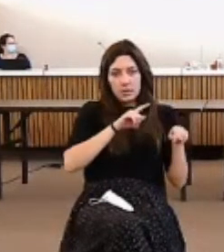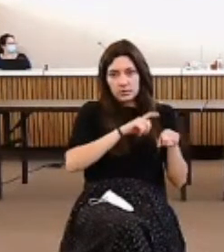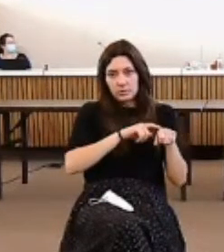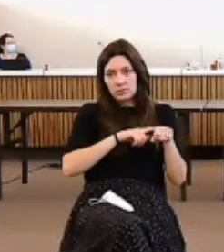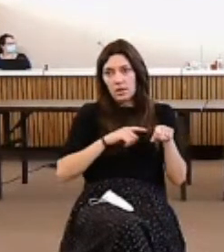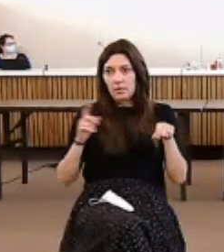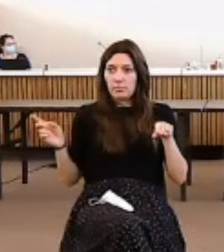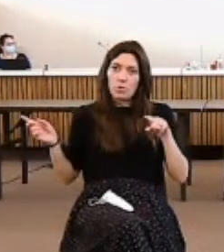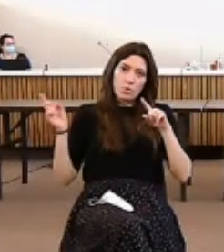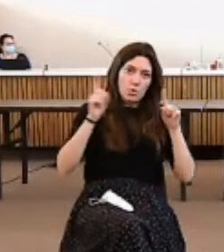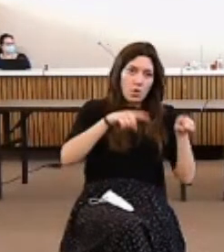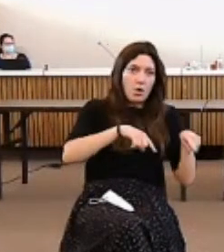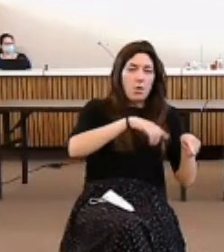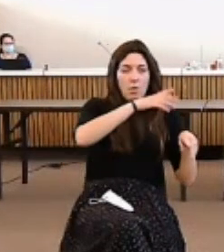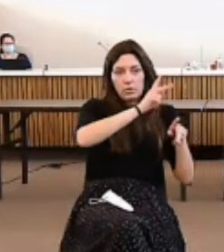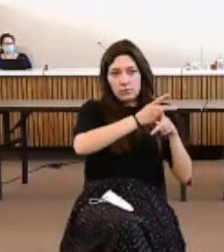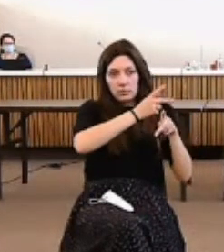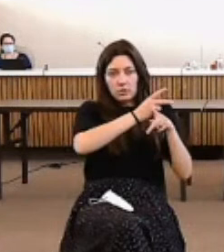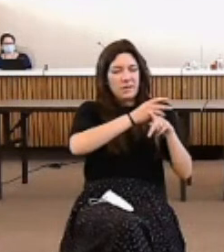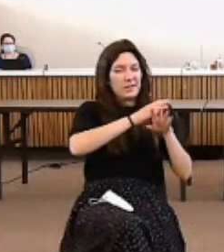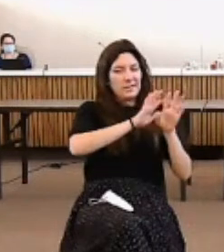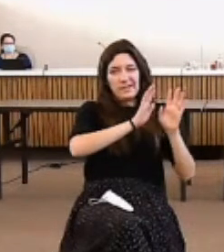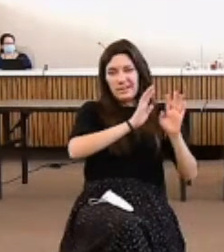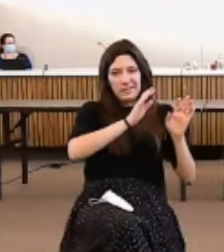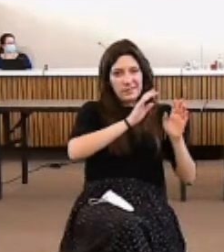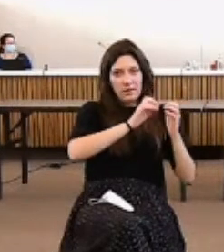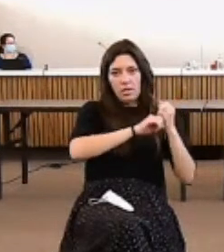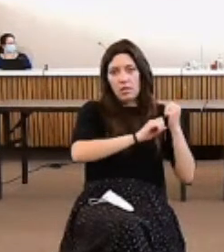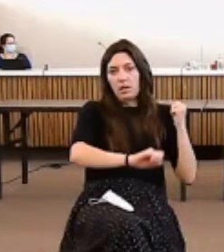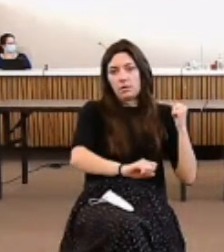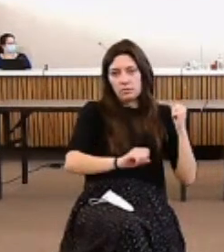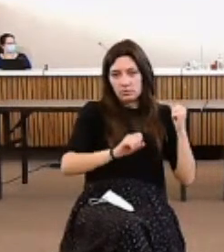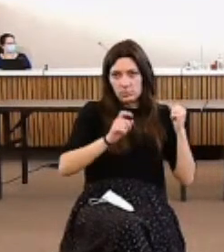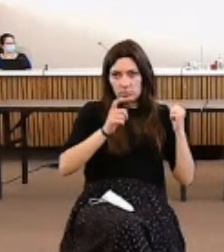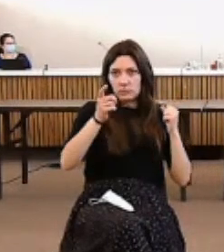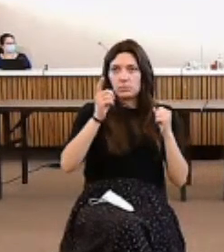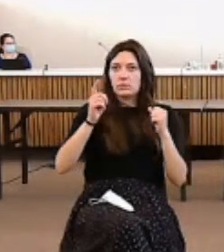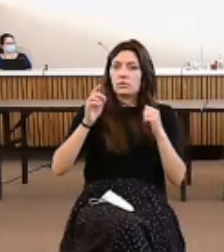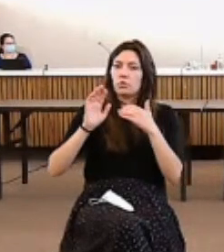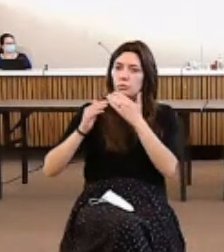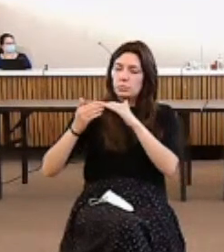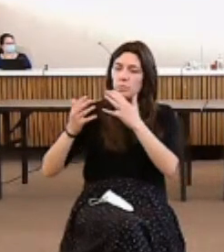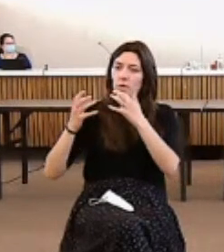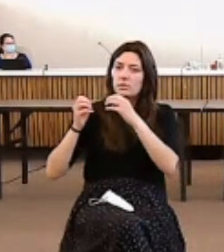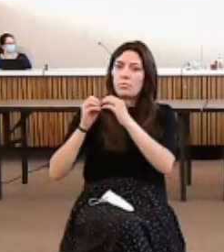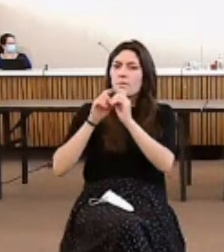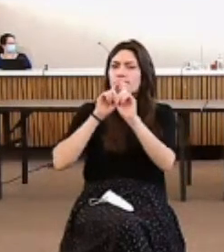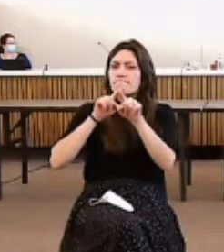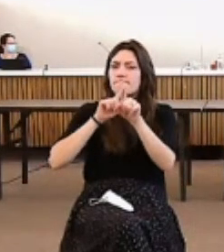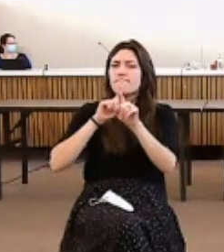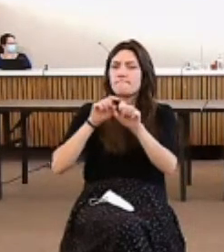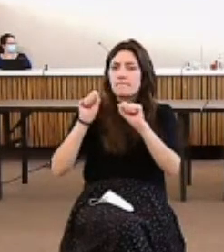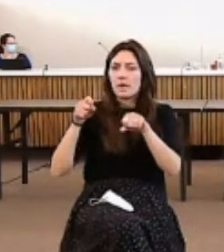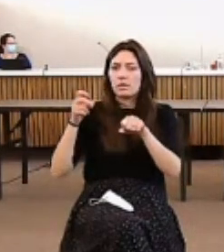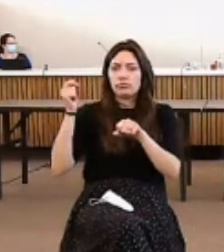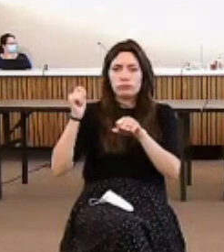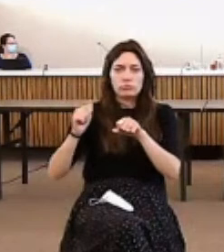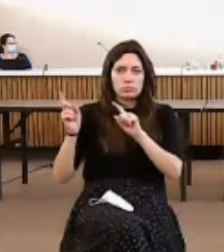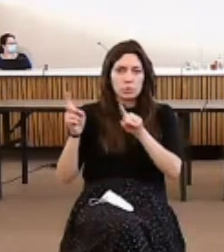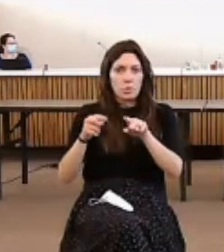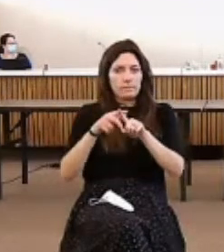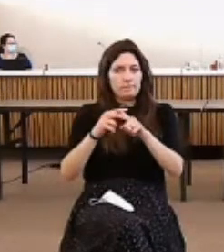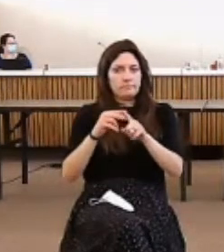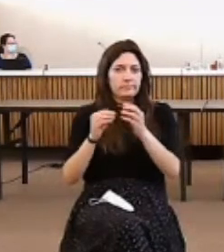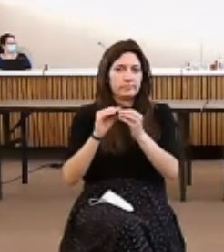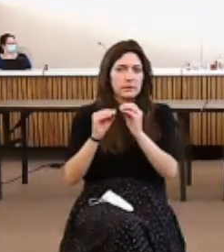that responsivity to the neighbors, but and it also creates additional costs because now I have to